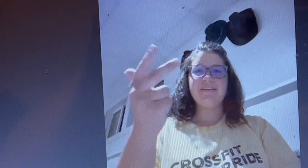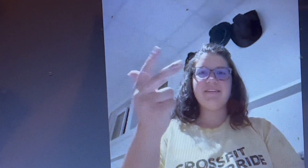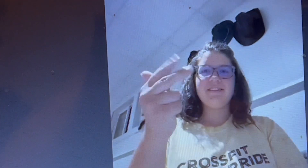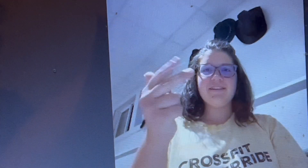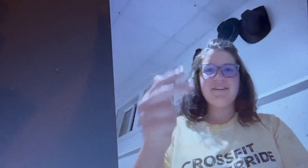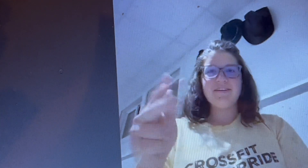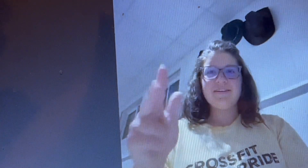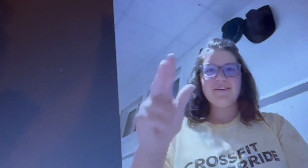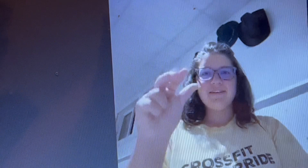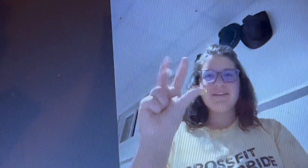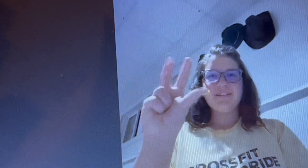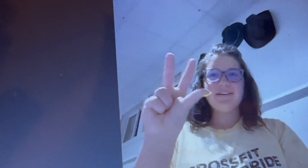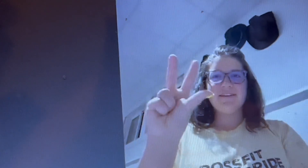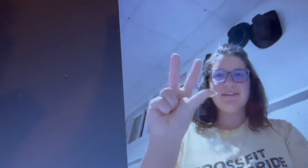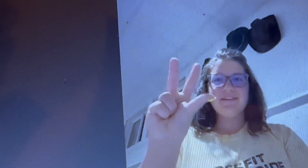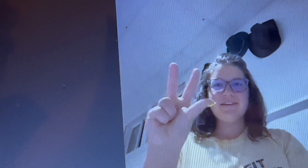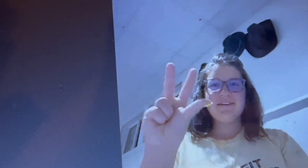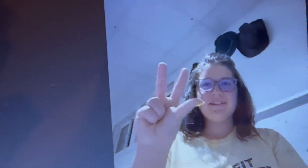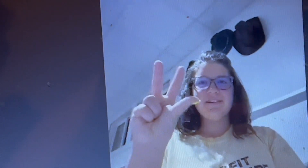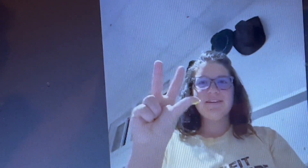This is your